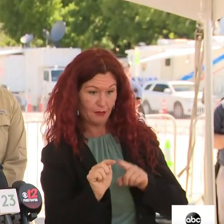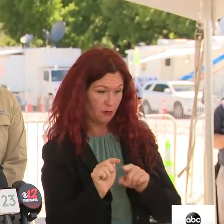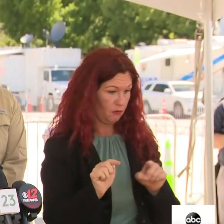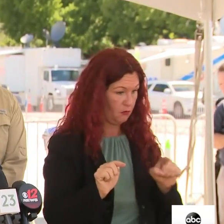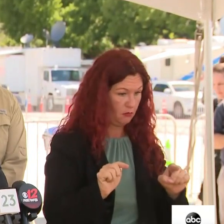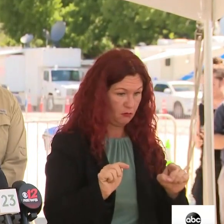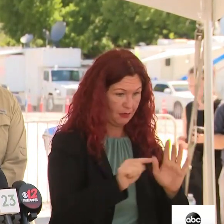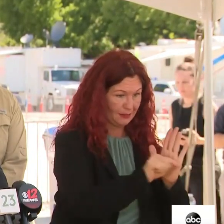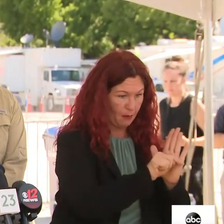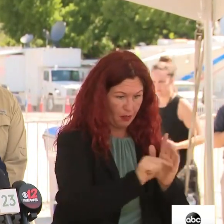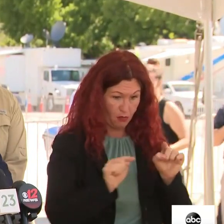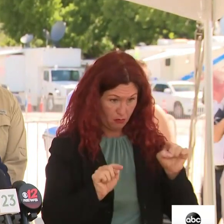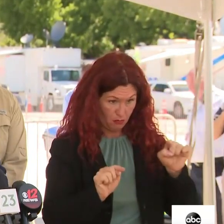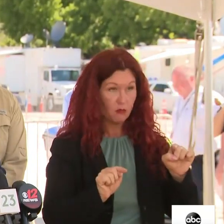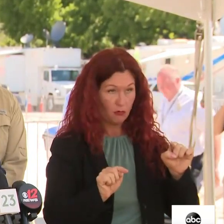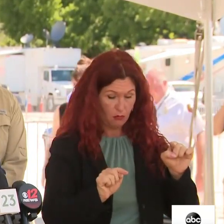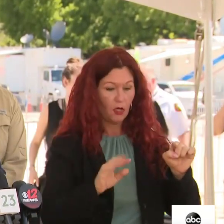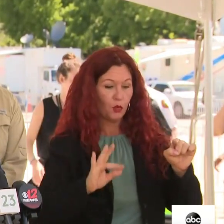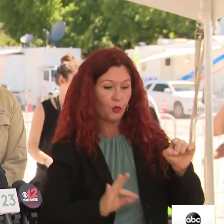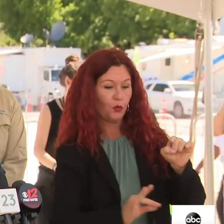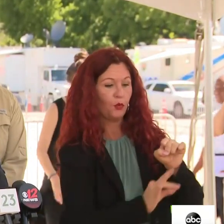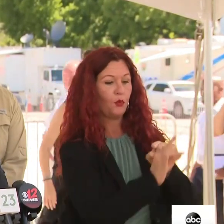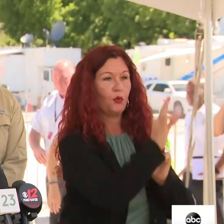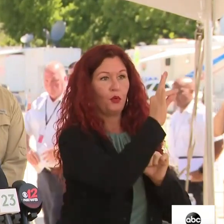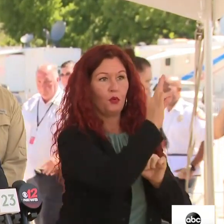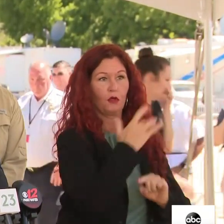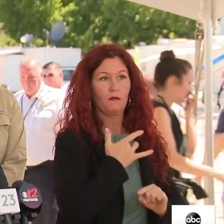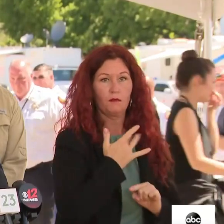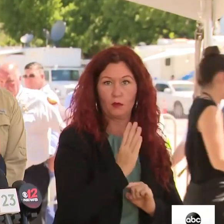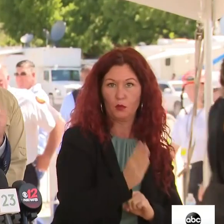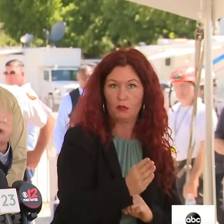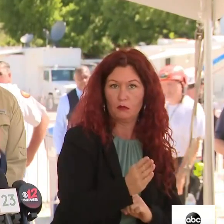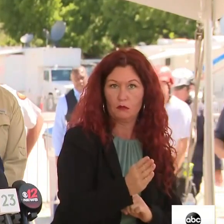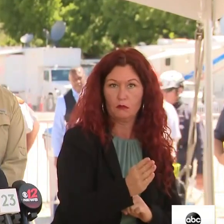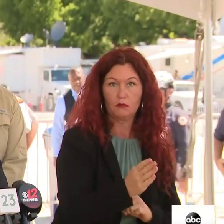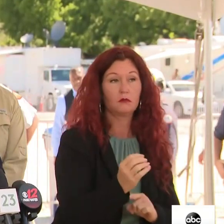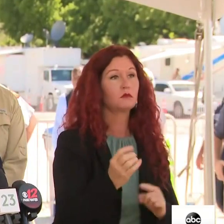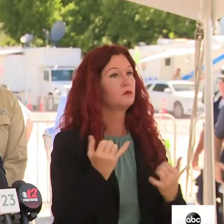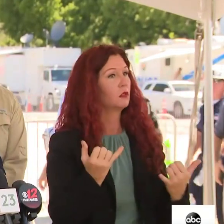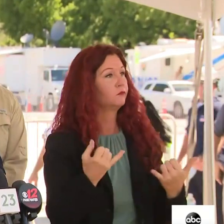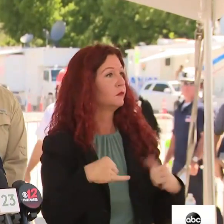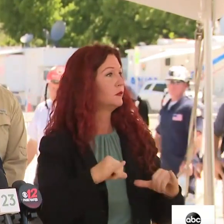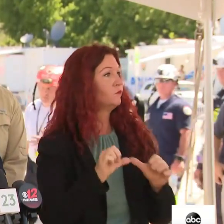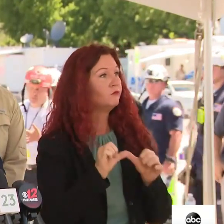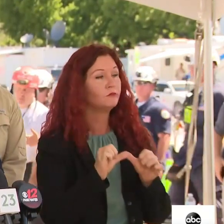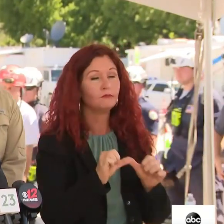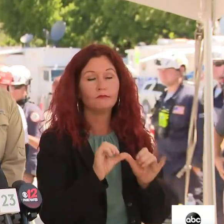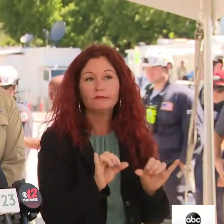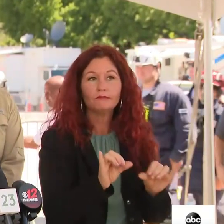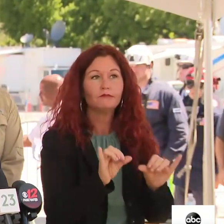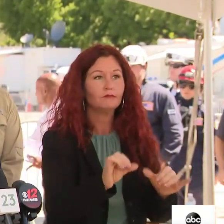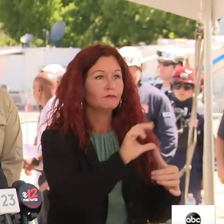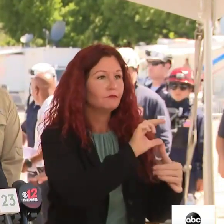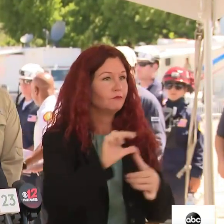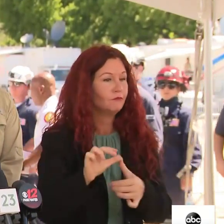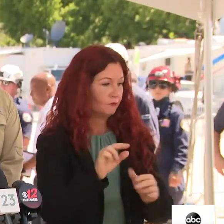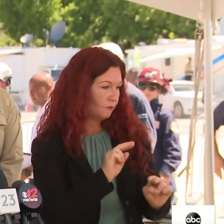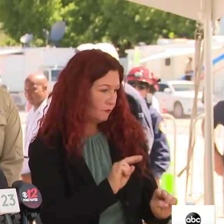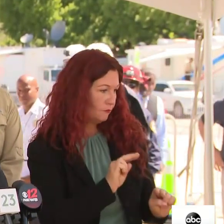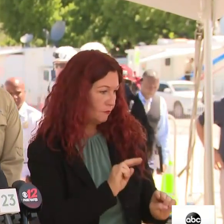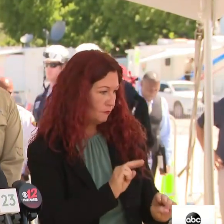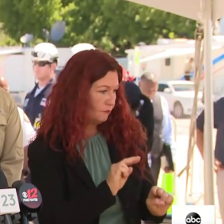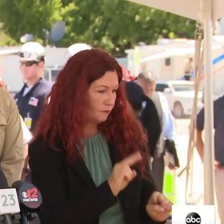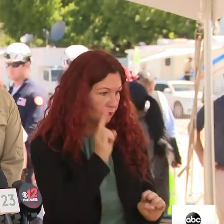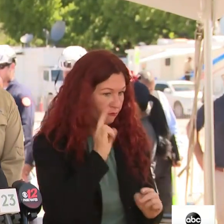to the tropical storms and the hurricanes. That's just what we do. Kevin Guthrie has been designated as a state coordinating officer